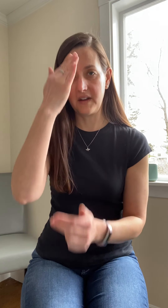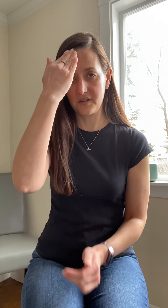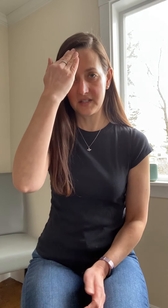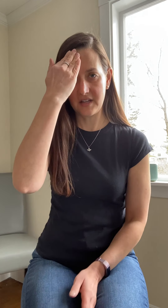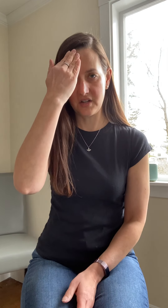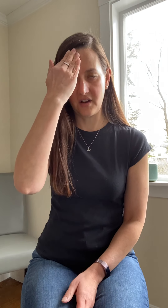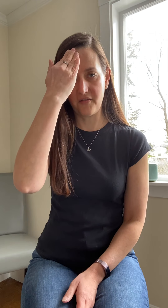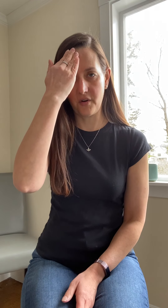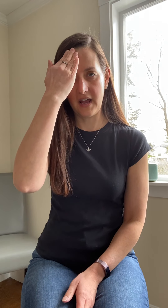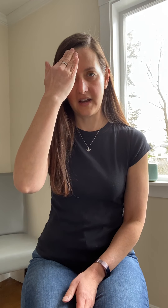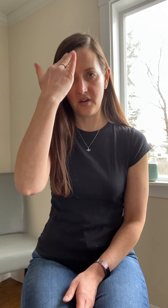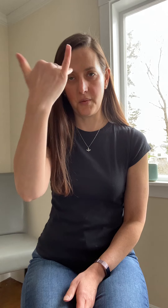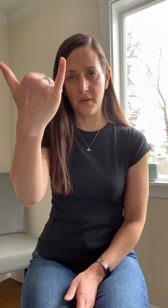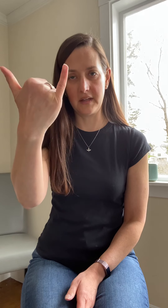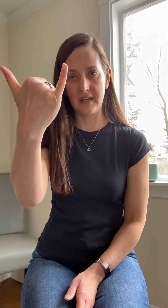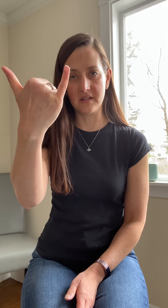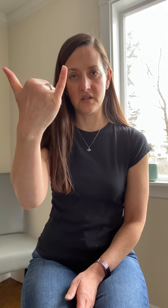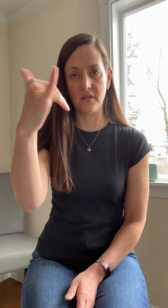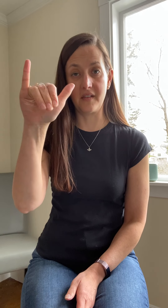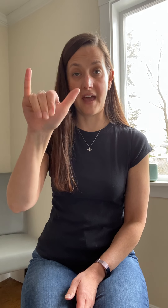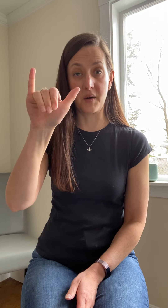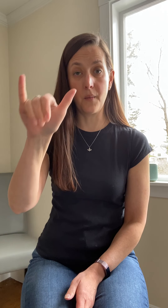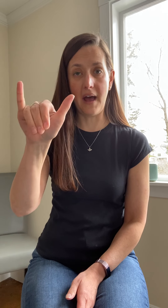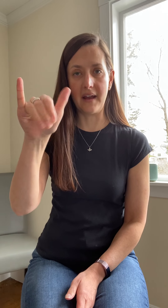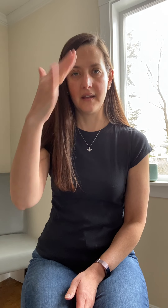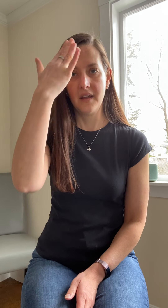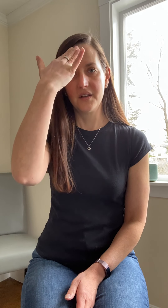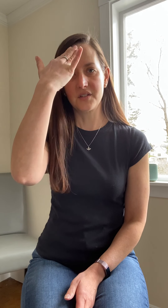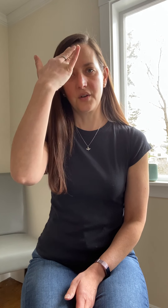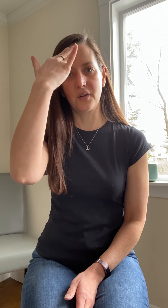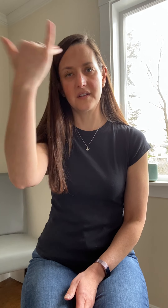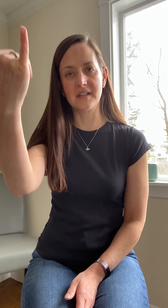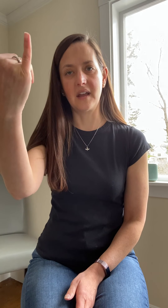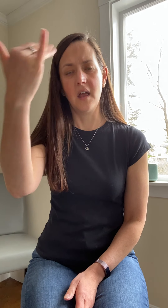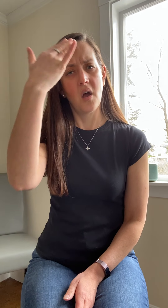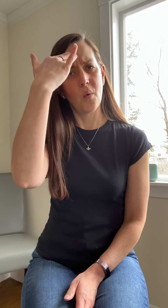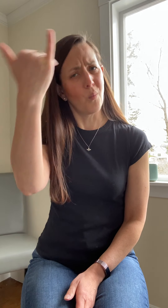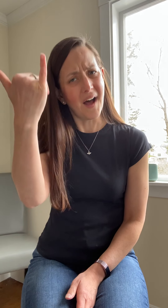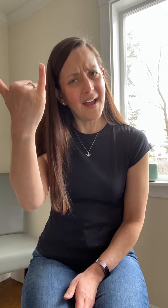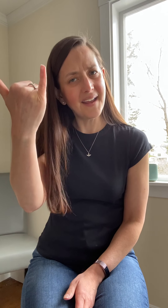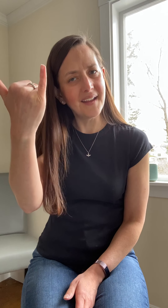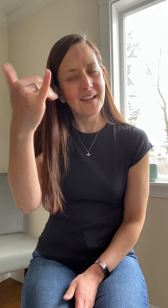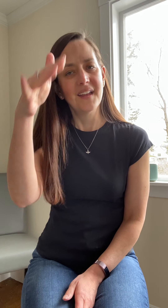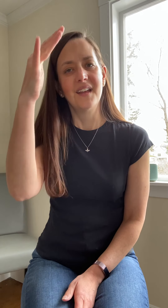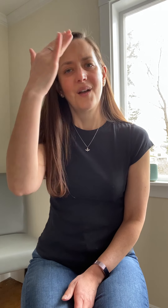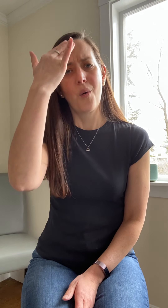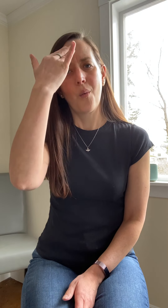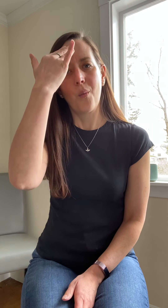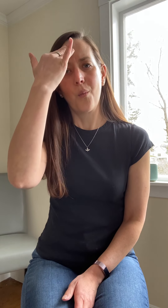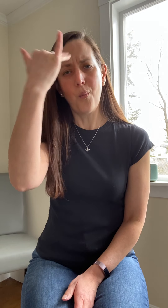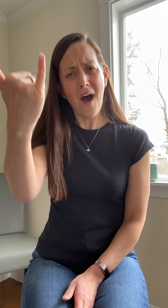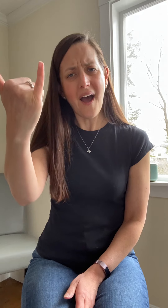fingers touching your forehead, and you pull it into the letter Y. So you can say why,